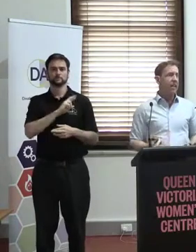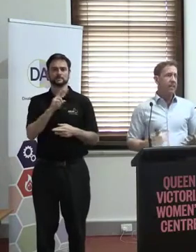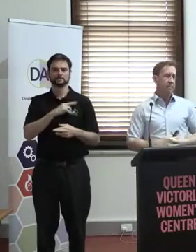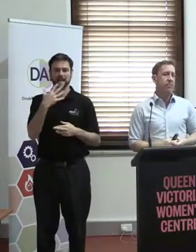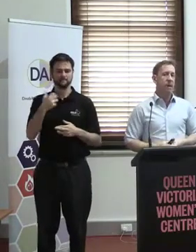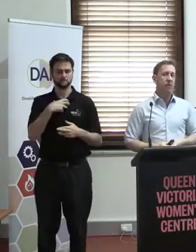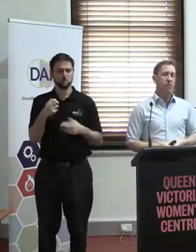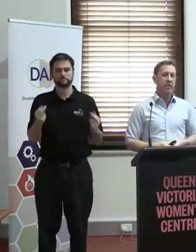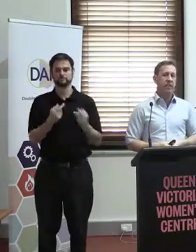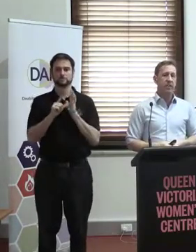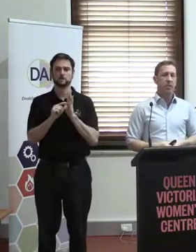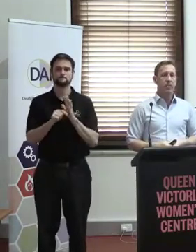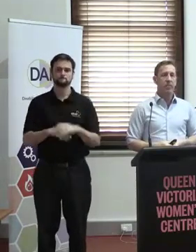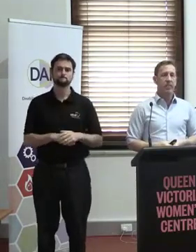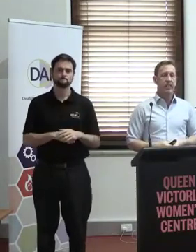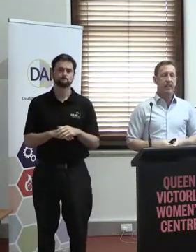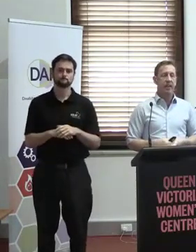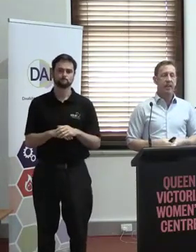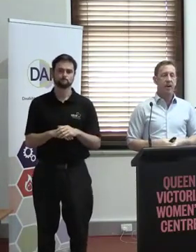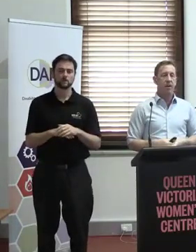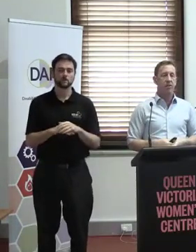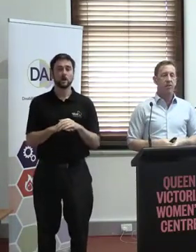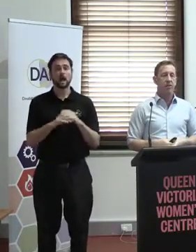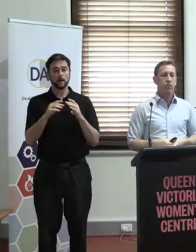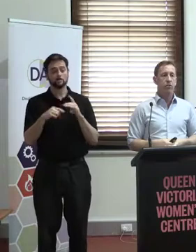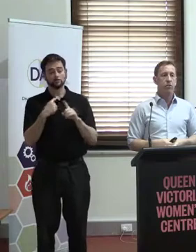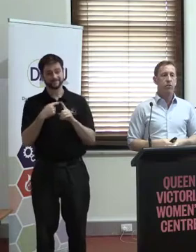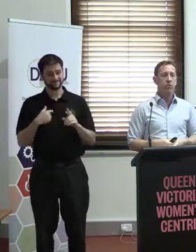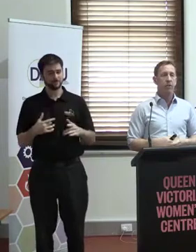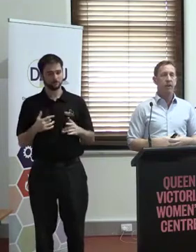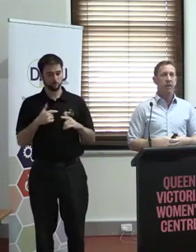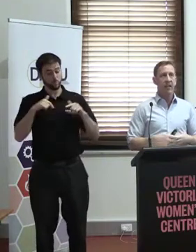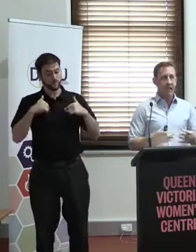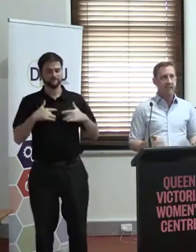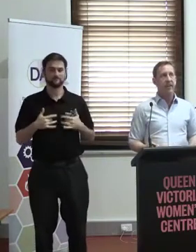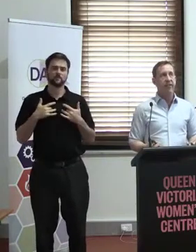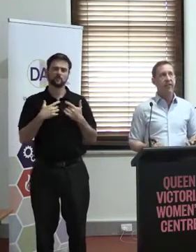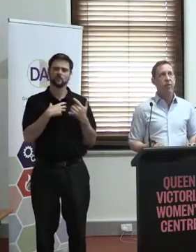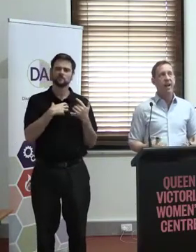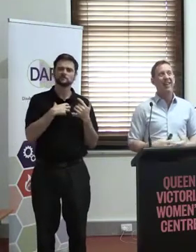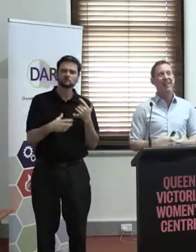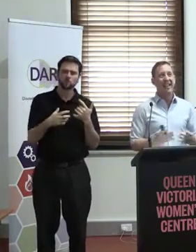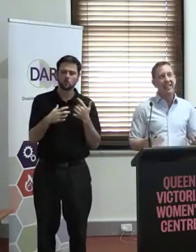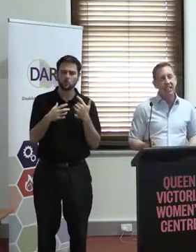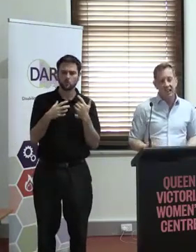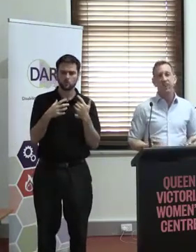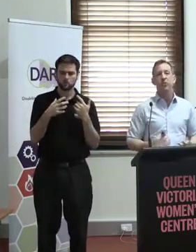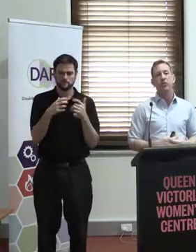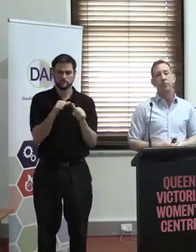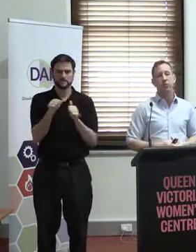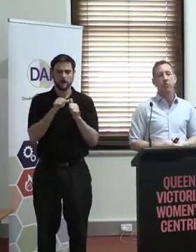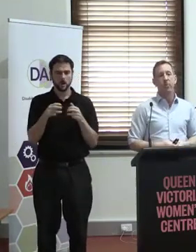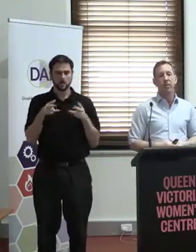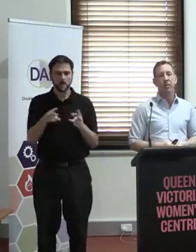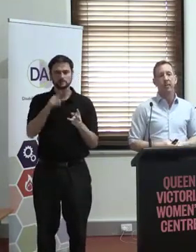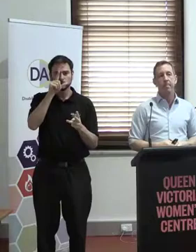And finally, we think there's some opportunities to collect the data in a way that is easier for